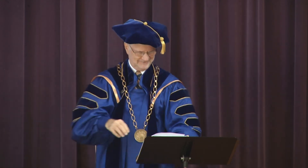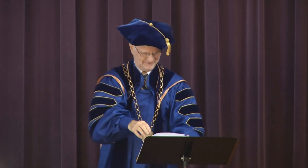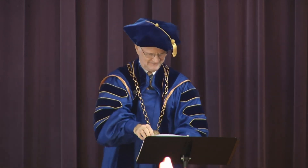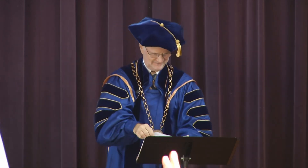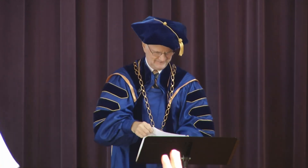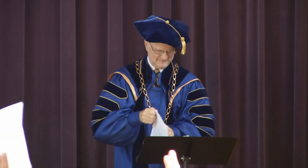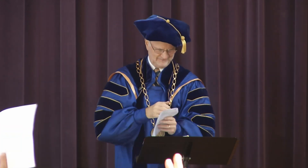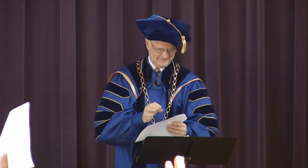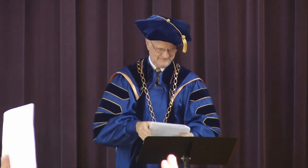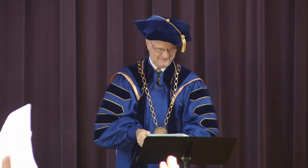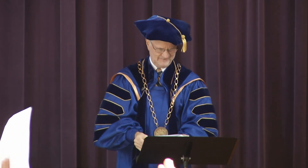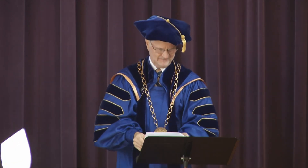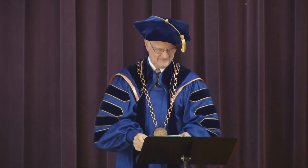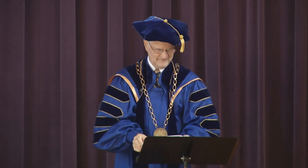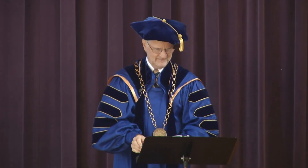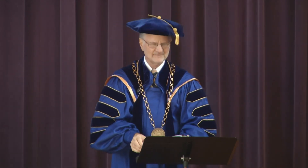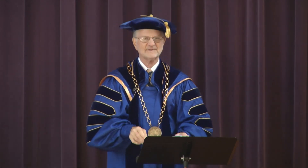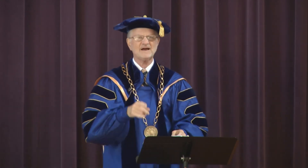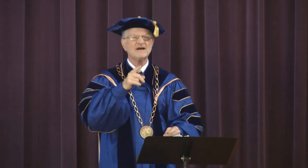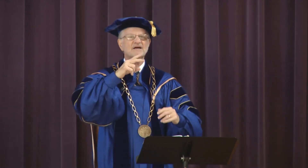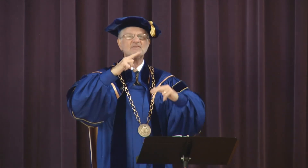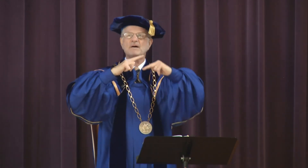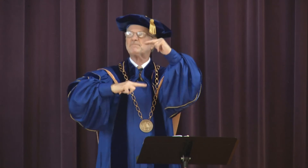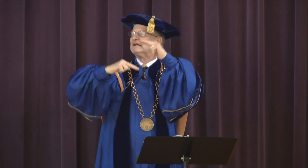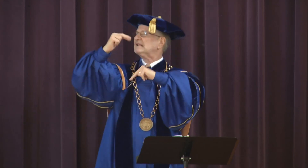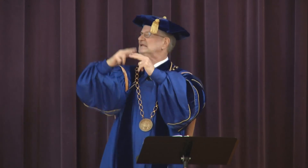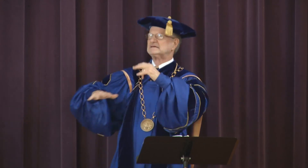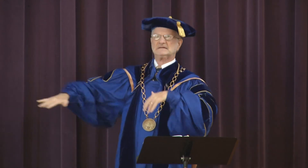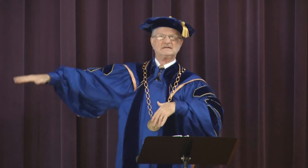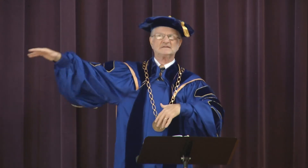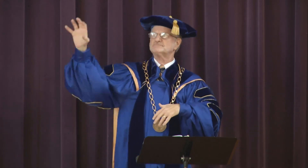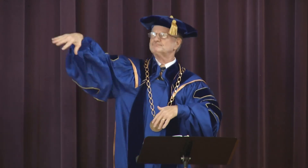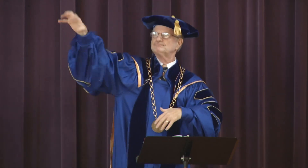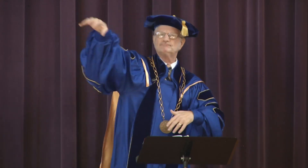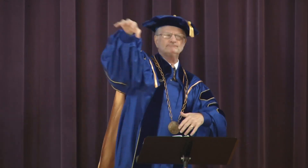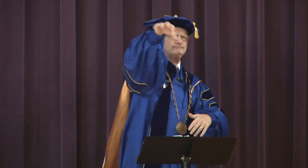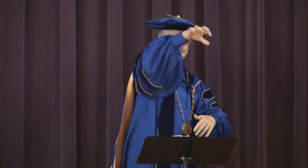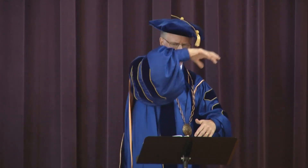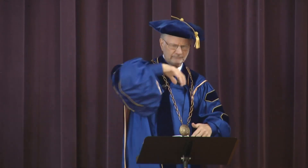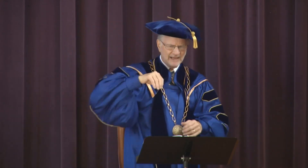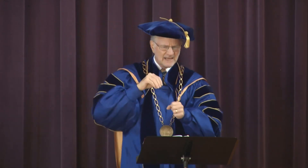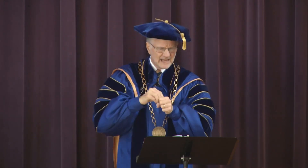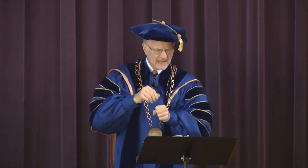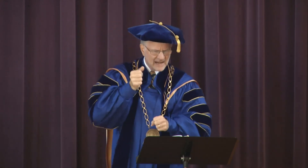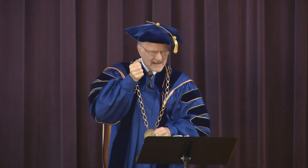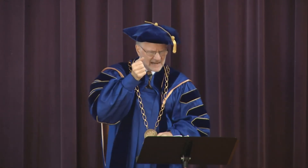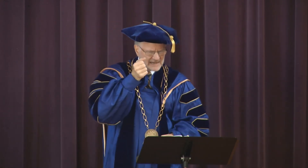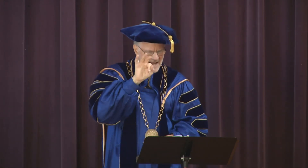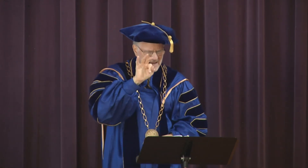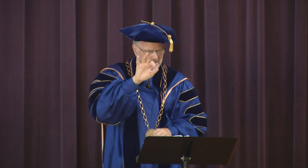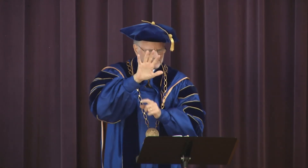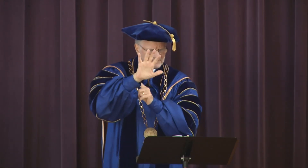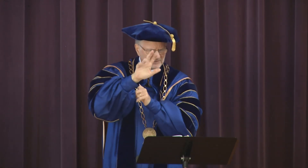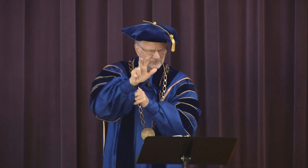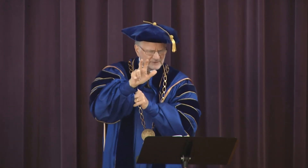an ever-growing number of selections for students. Now let's talk a little bit about the buildings on campus. Back